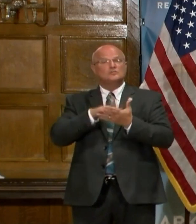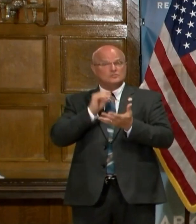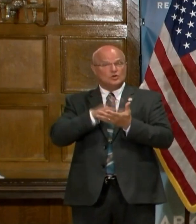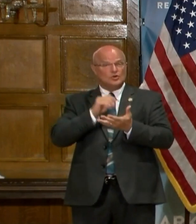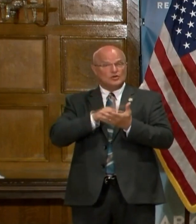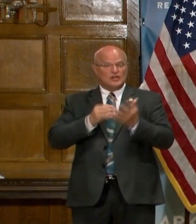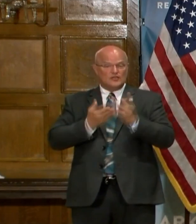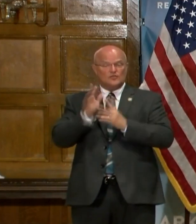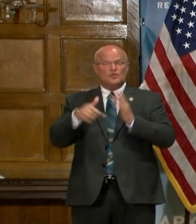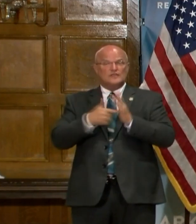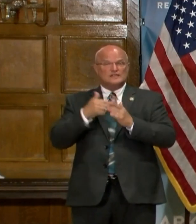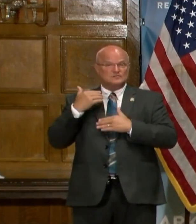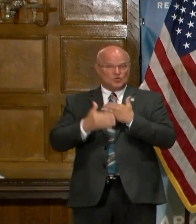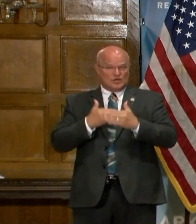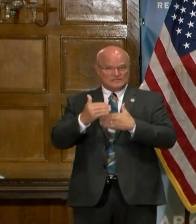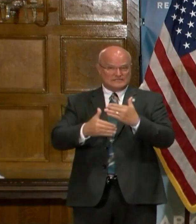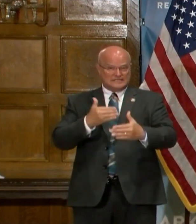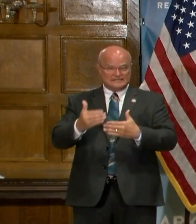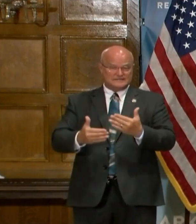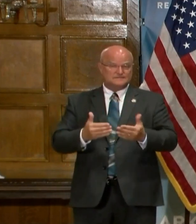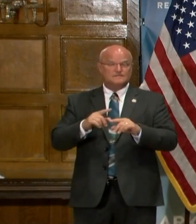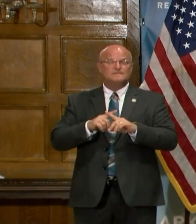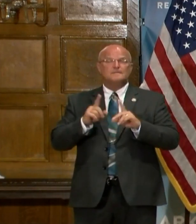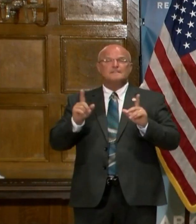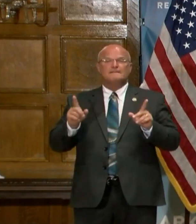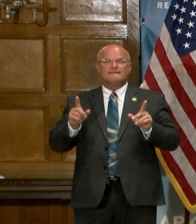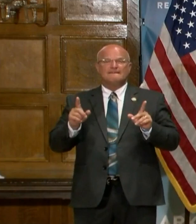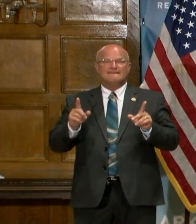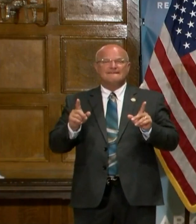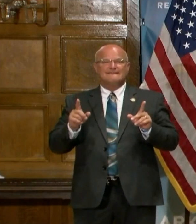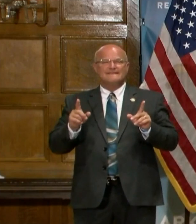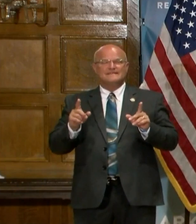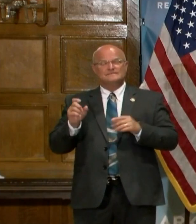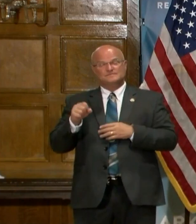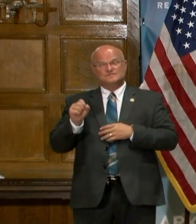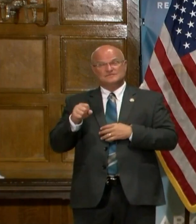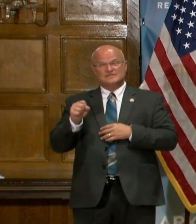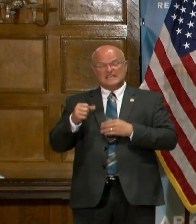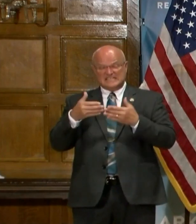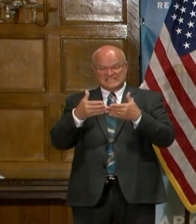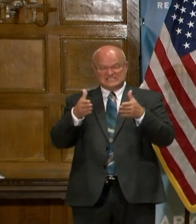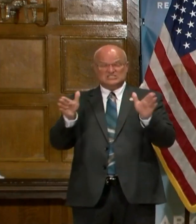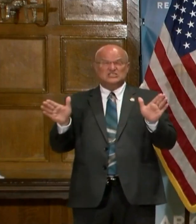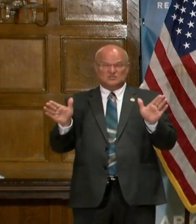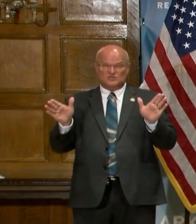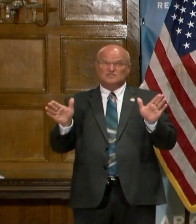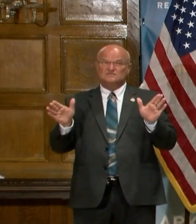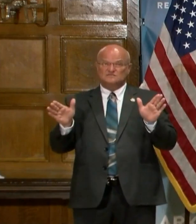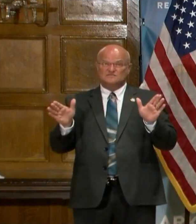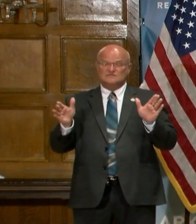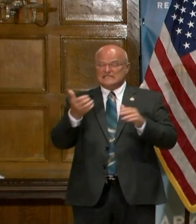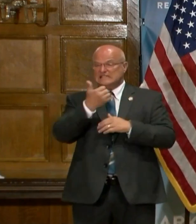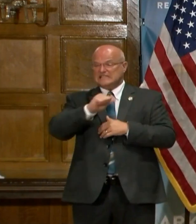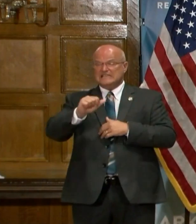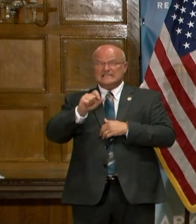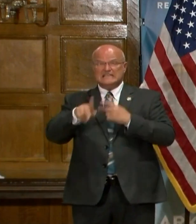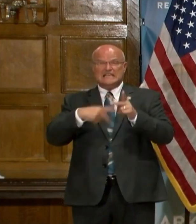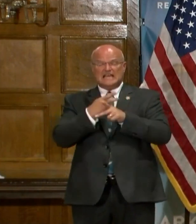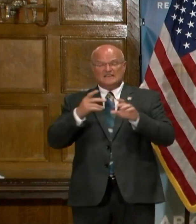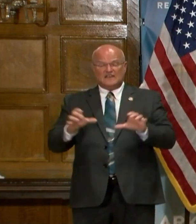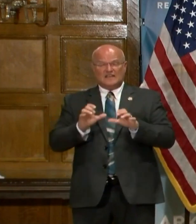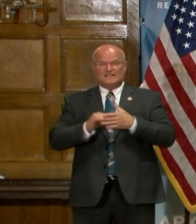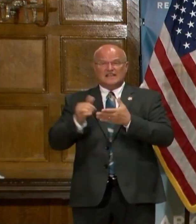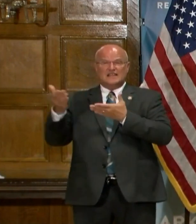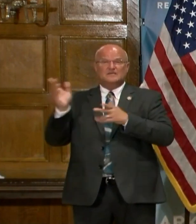learning through this process. But yes, in general, any kind of activities